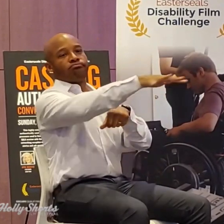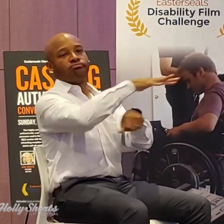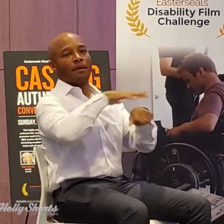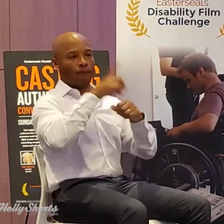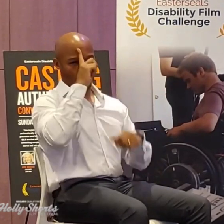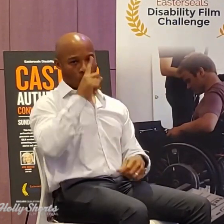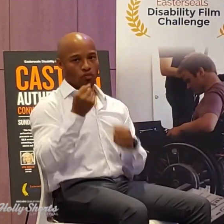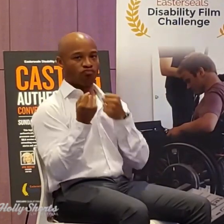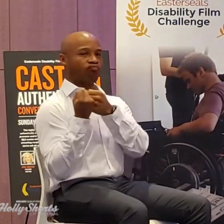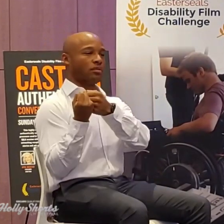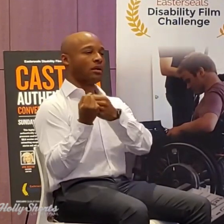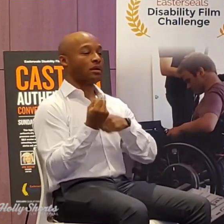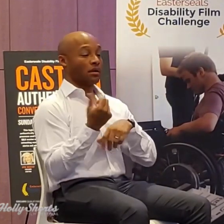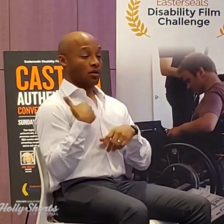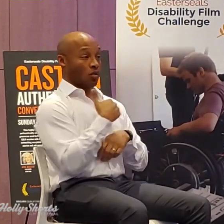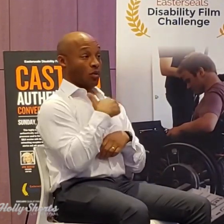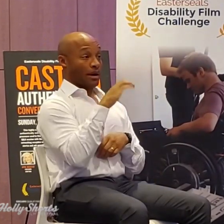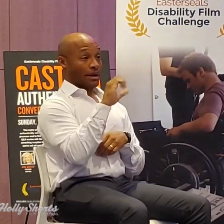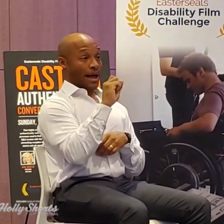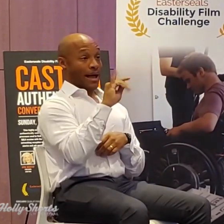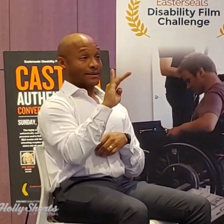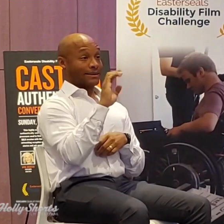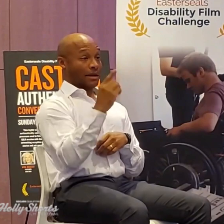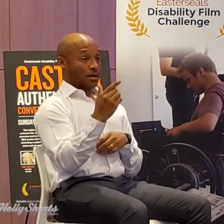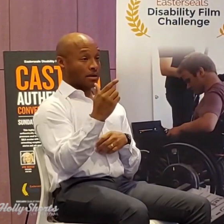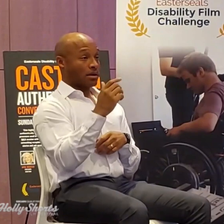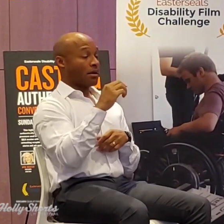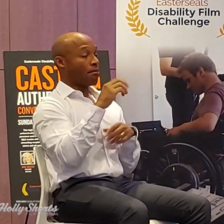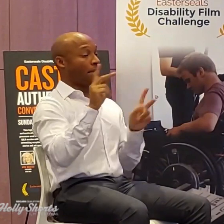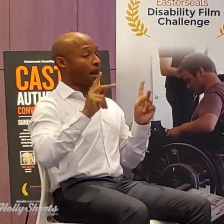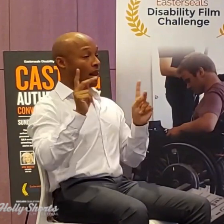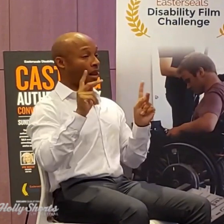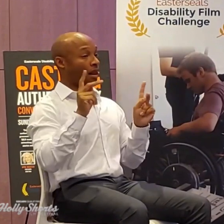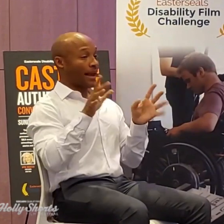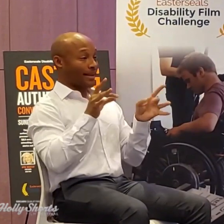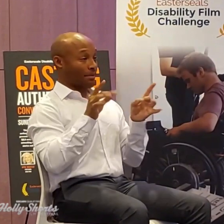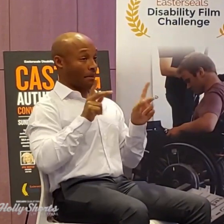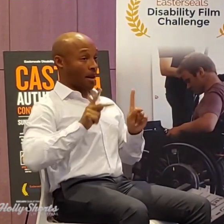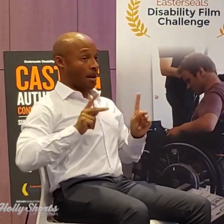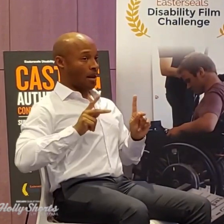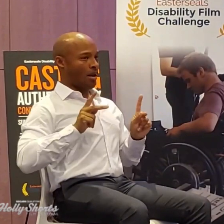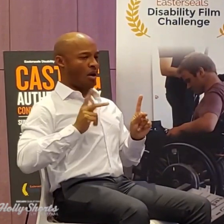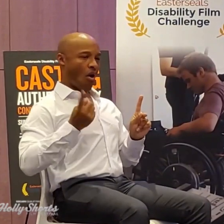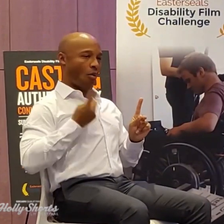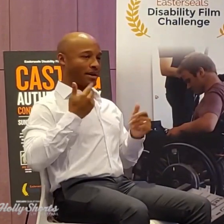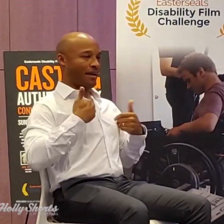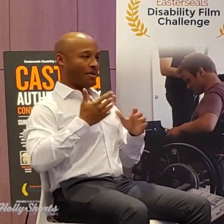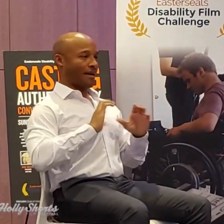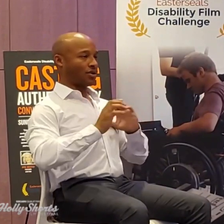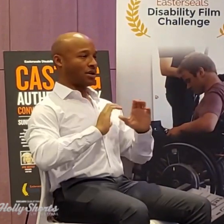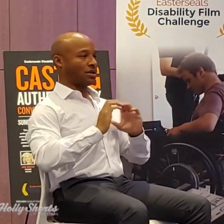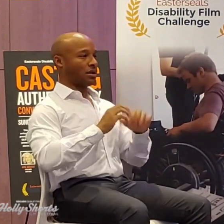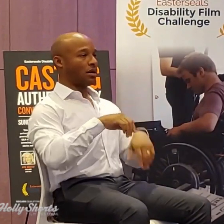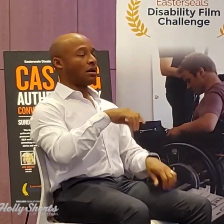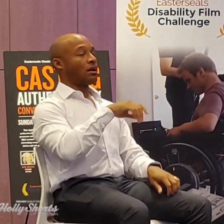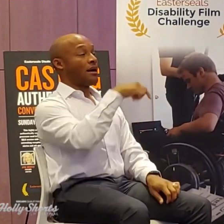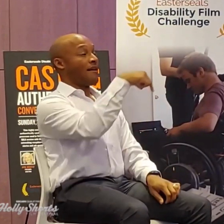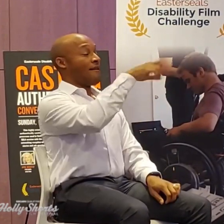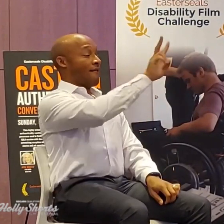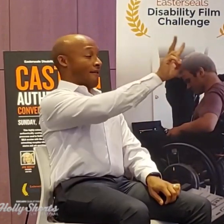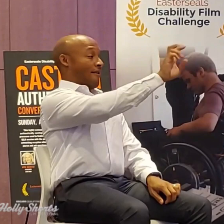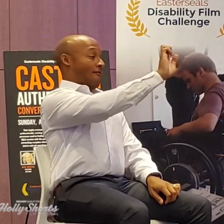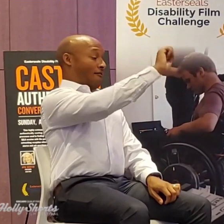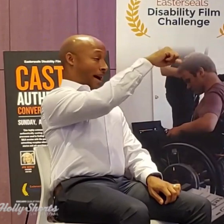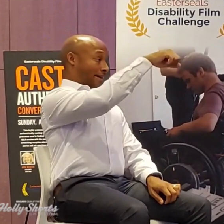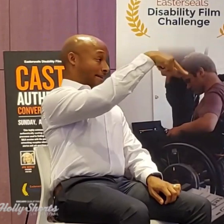group of us casting people that are always having this conversation and are having the fight, like Victor Vasquez, Alan Luna,